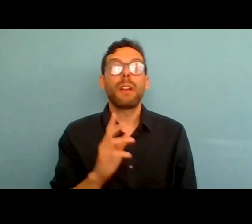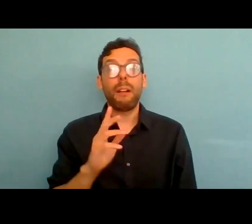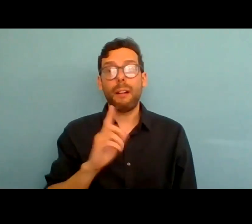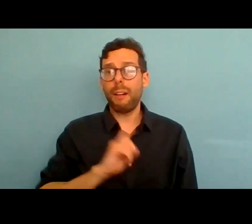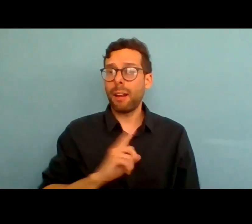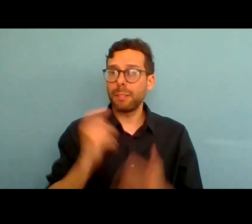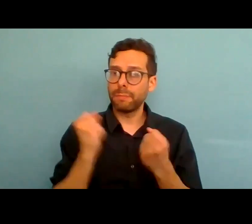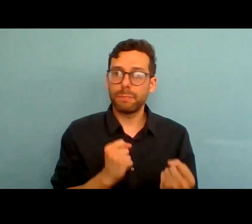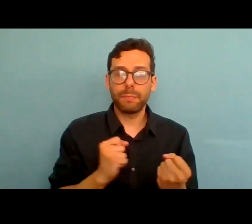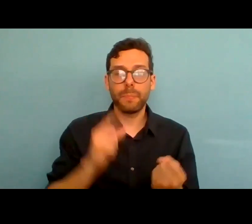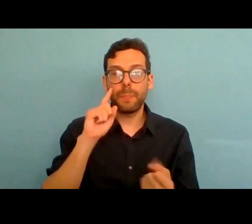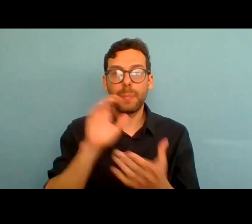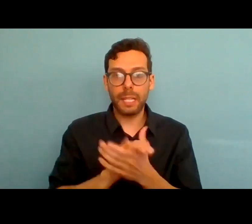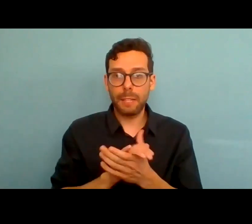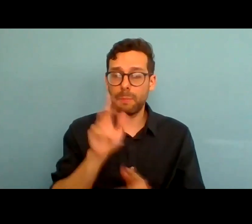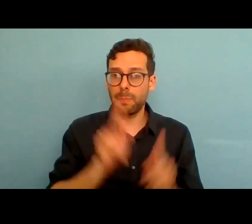autism are